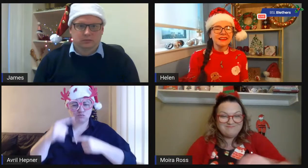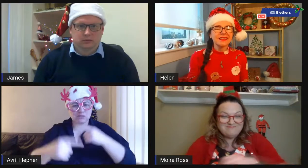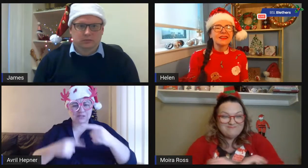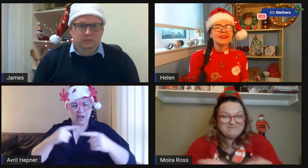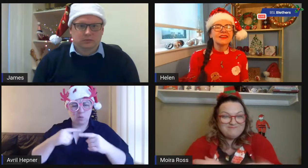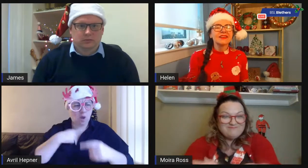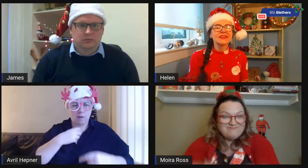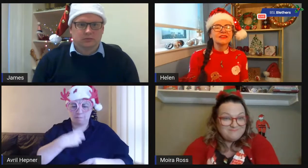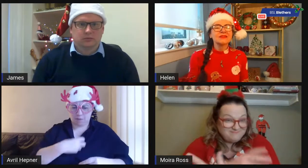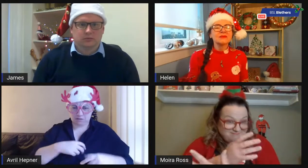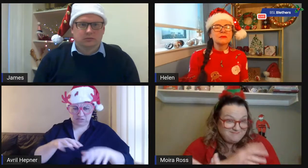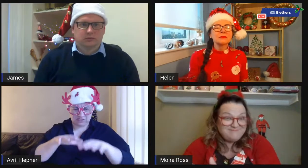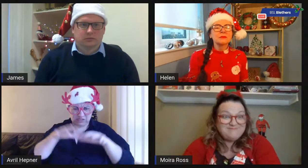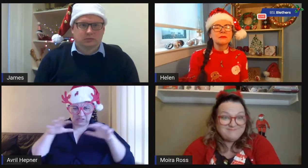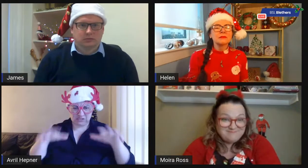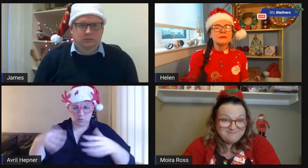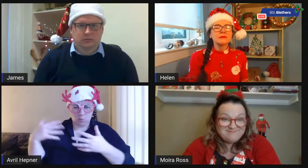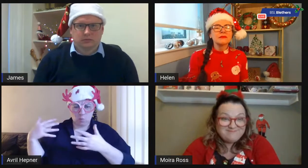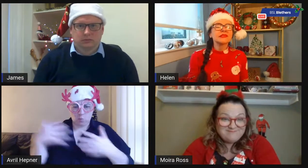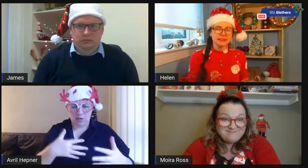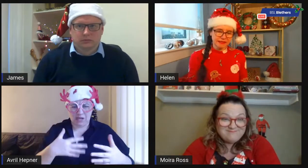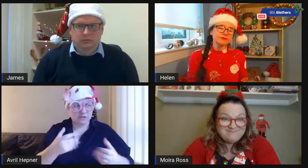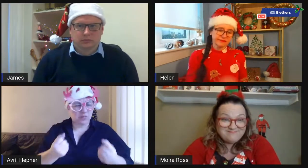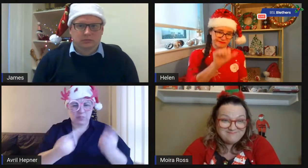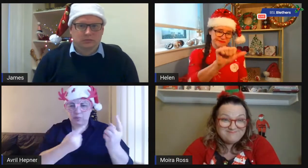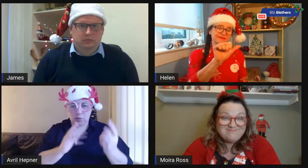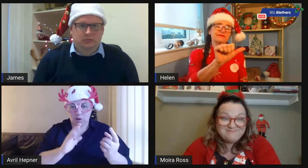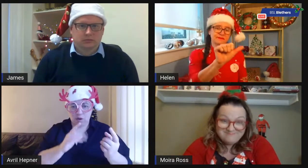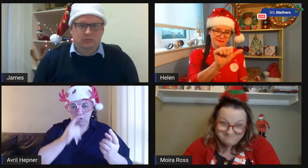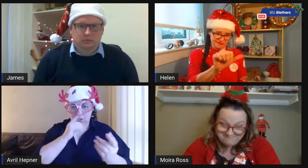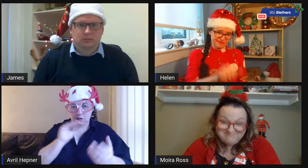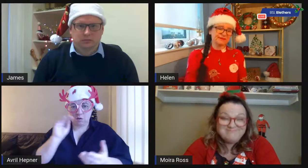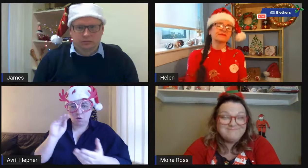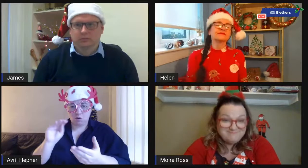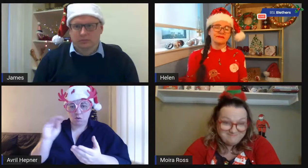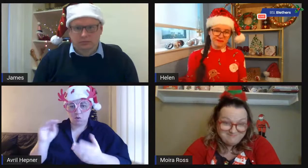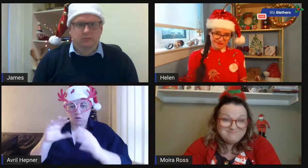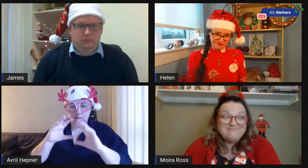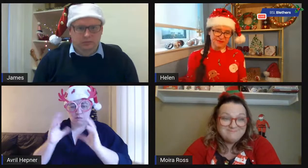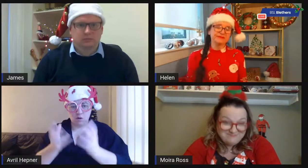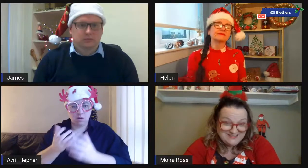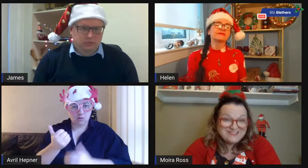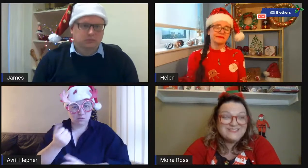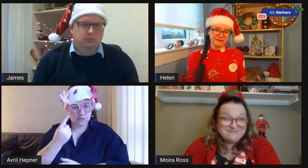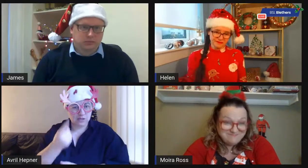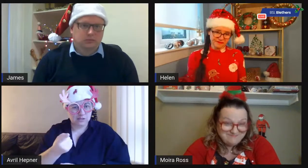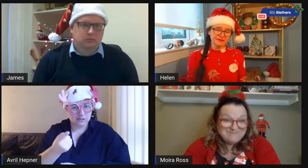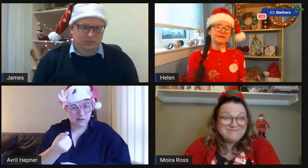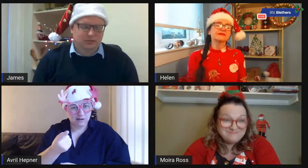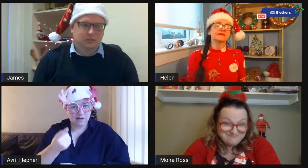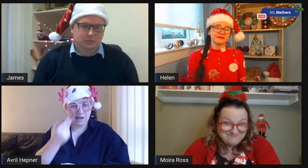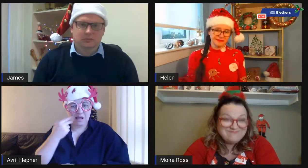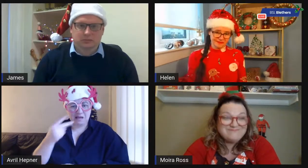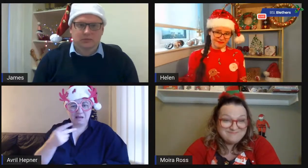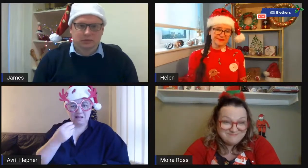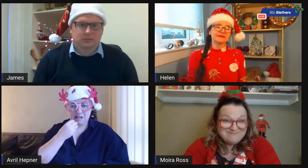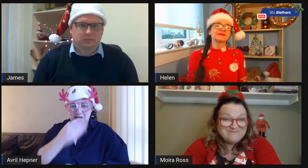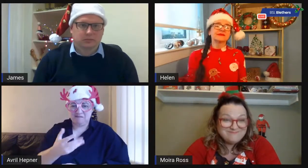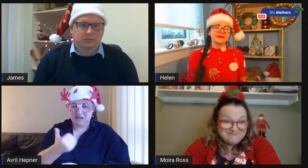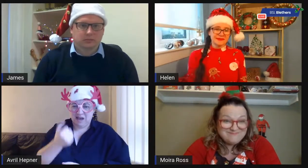and things. And obviously that's kind of recycling. I've got a pile of buttons that I haven't thrown away. So that would be a nice way of using those up.